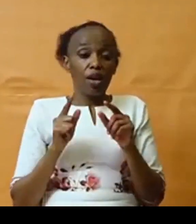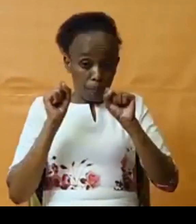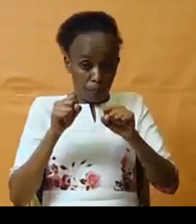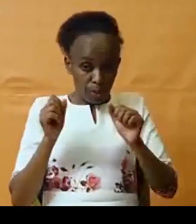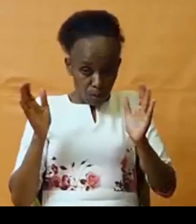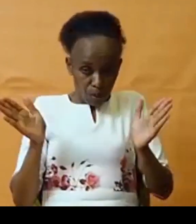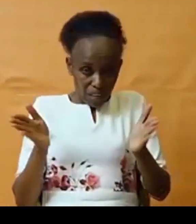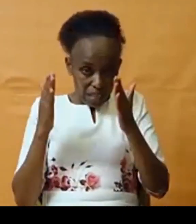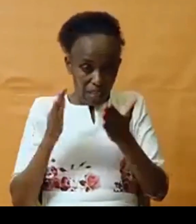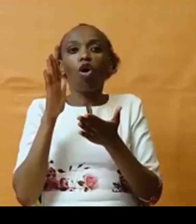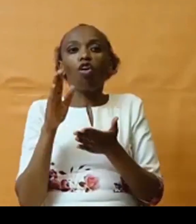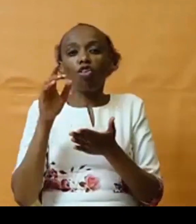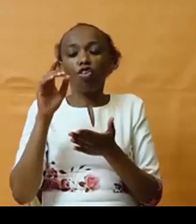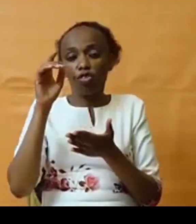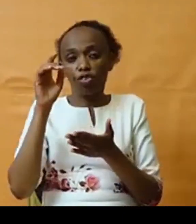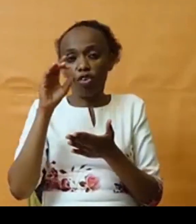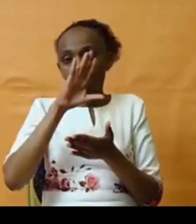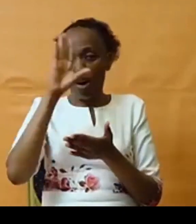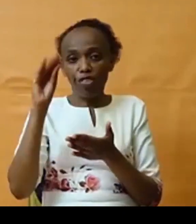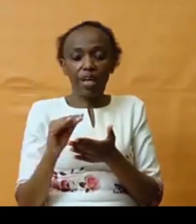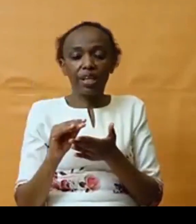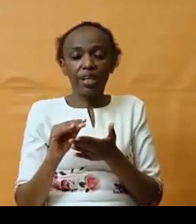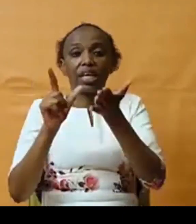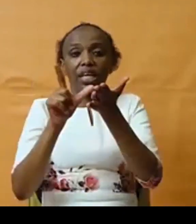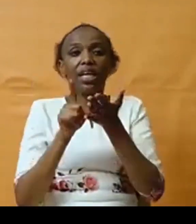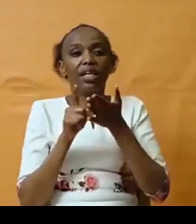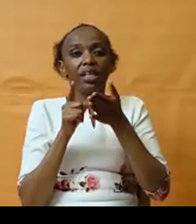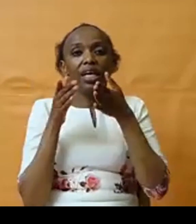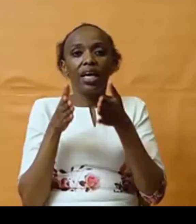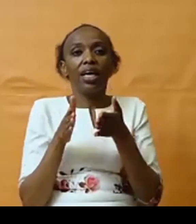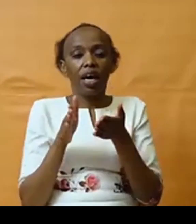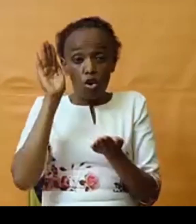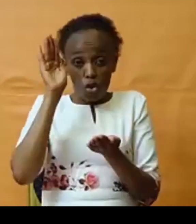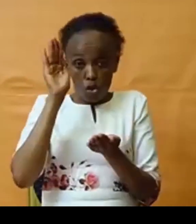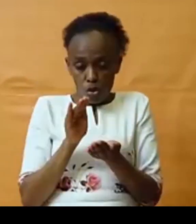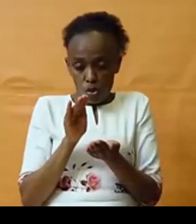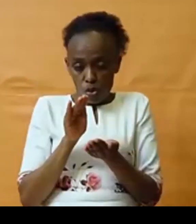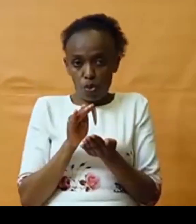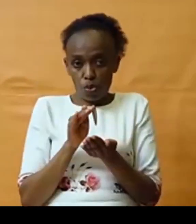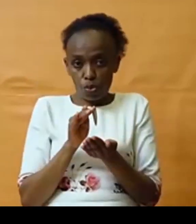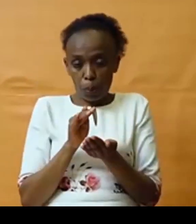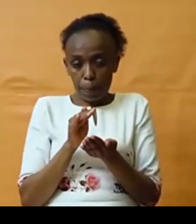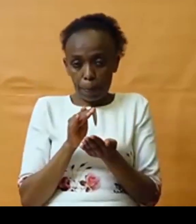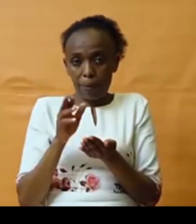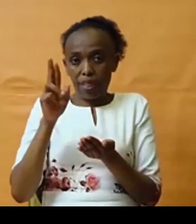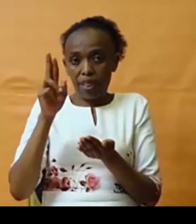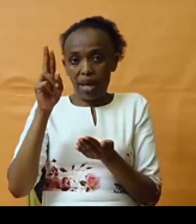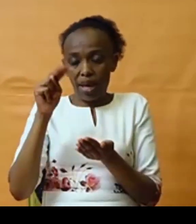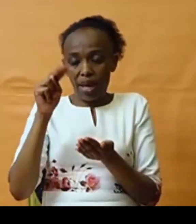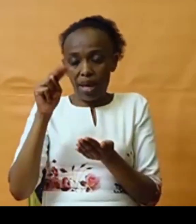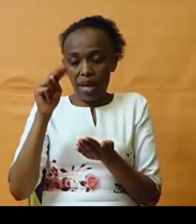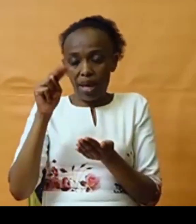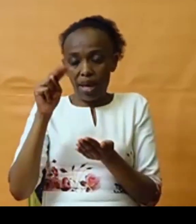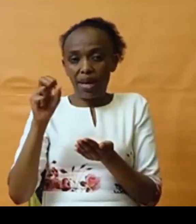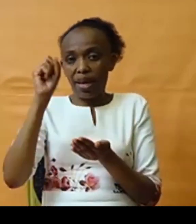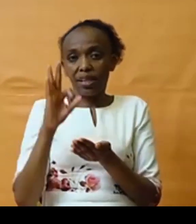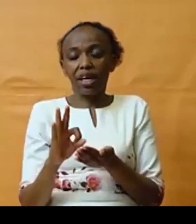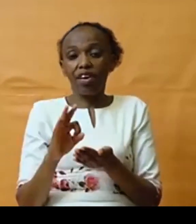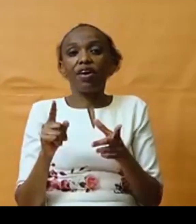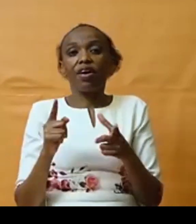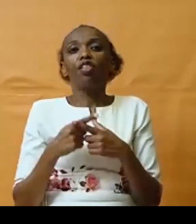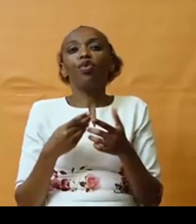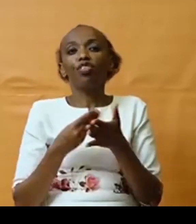further demand for African sovereign debt and therefore lower borrowing costs. The LSF would be financed by,